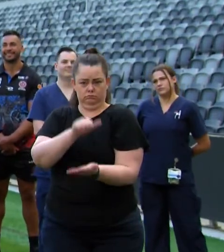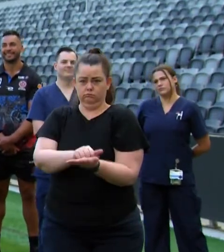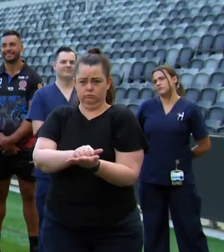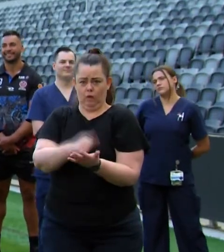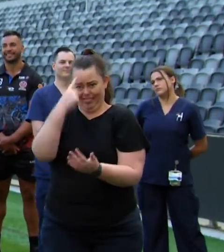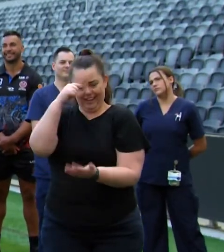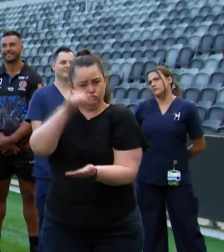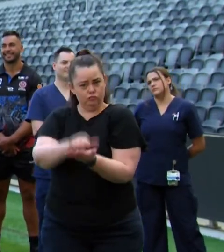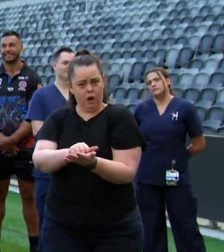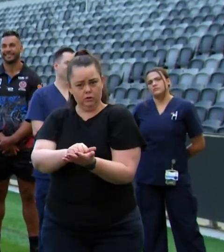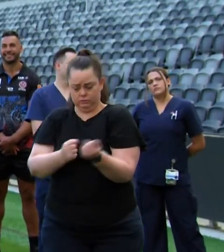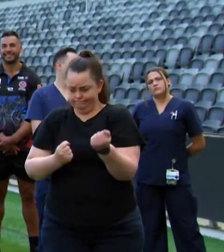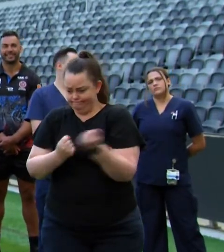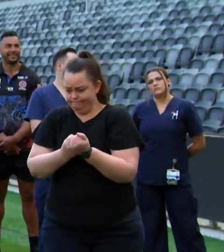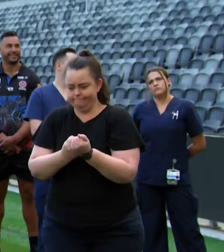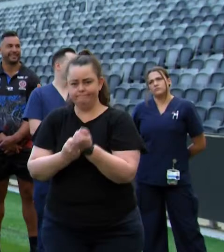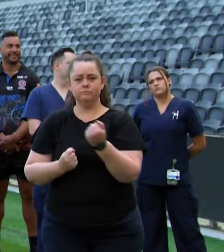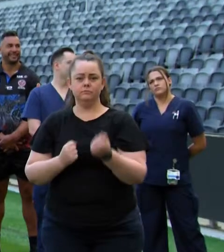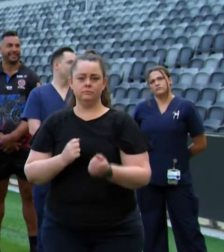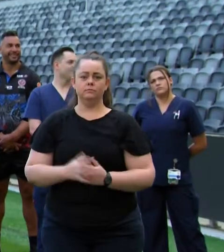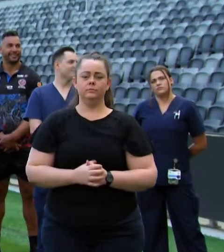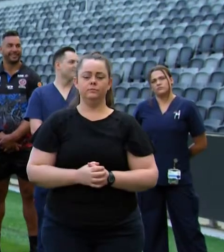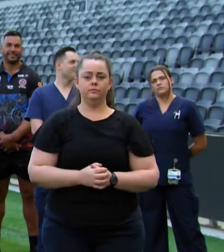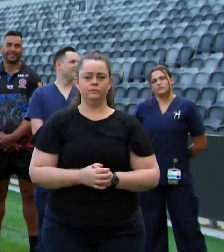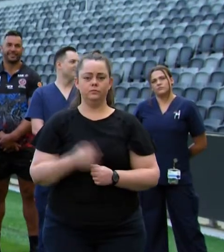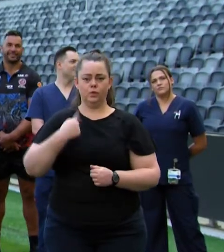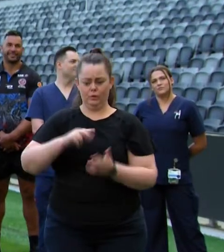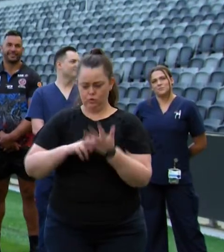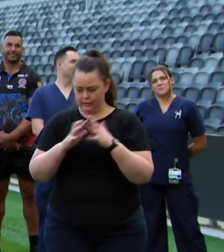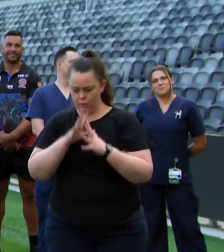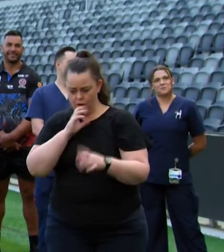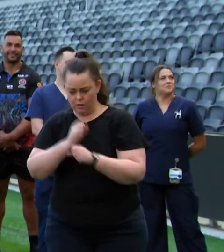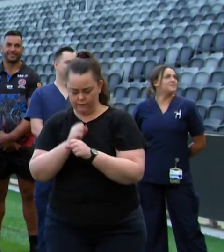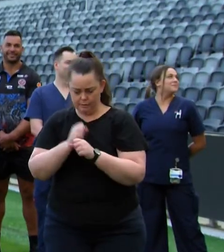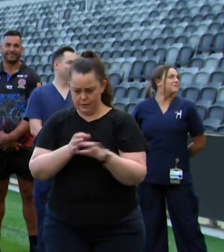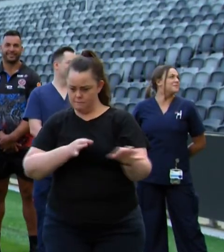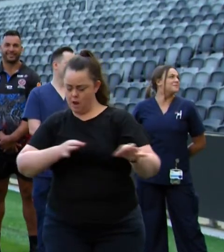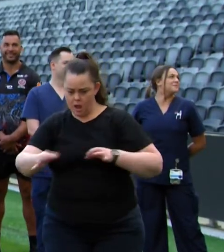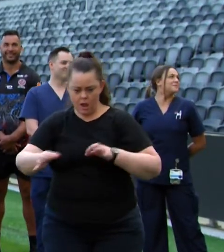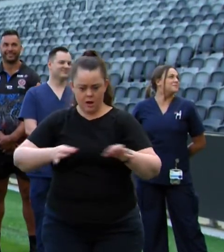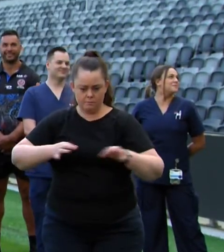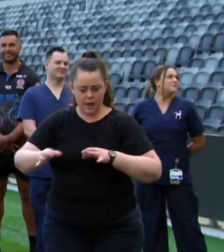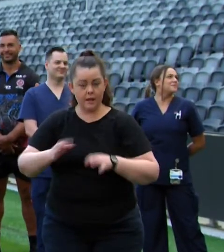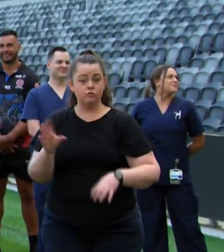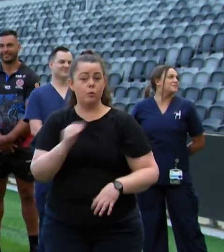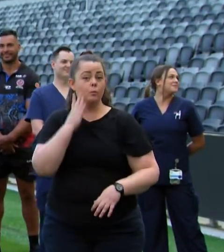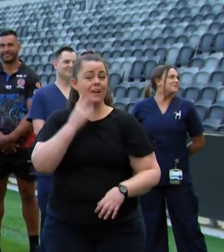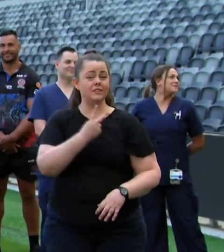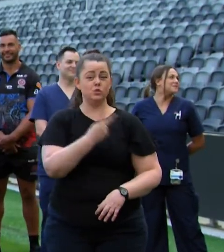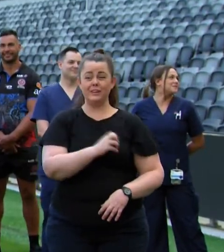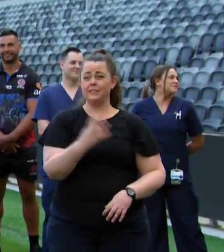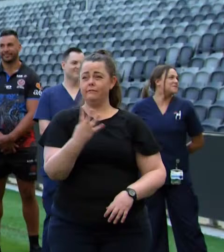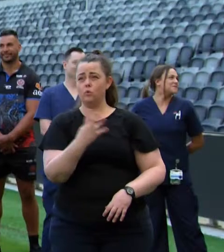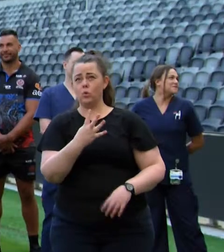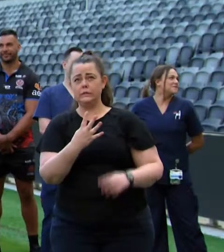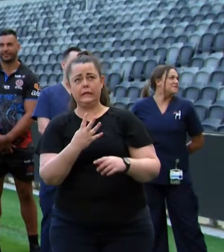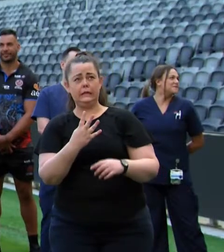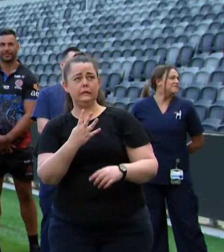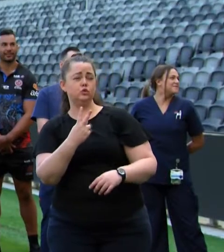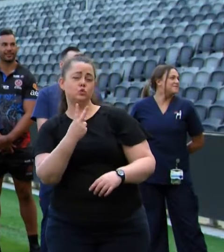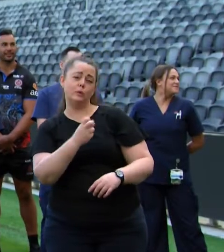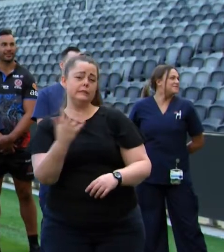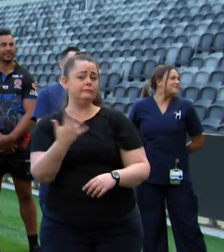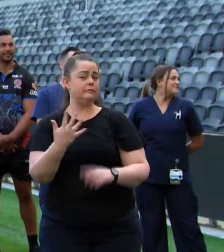worked through by the New South Wales government since 2014, 2015. It goes back a long